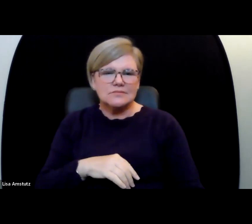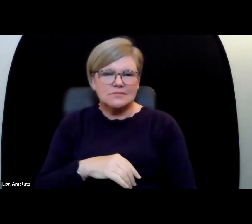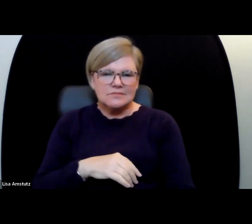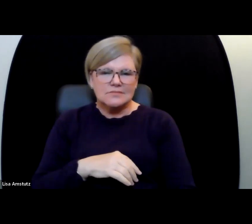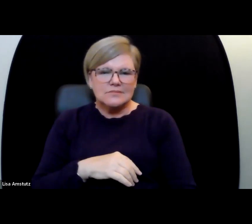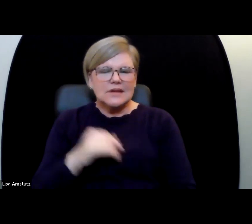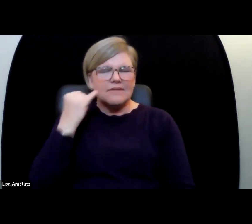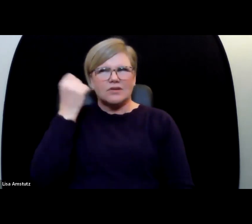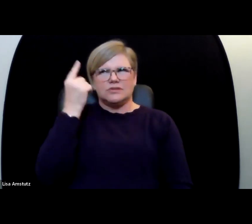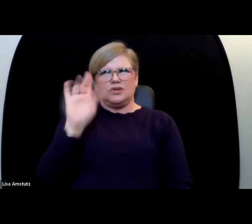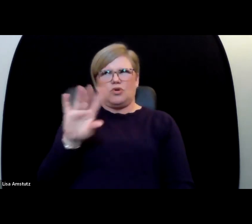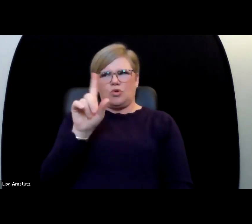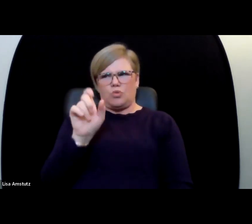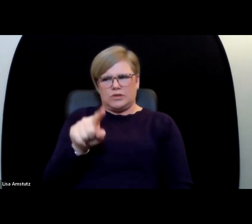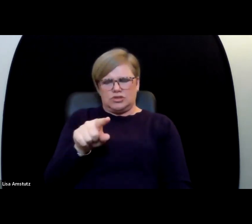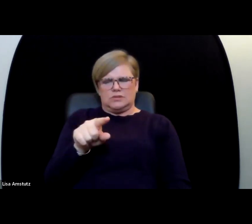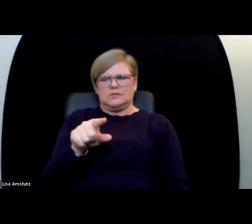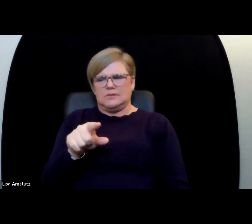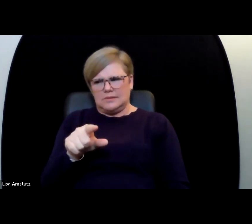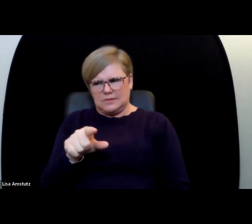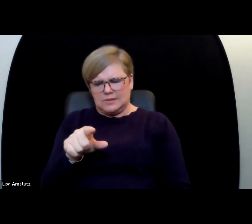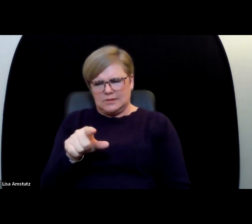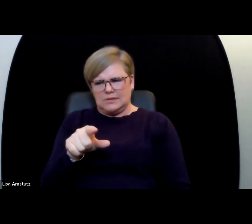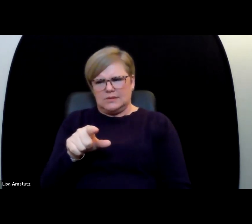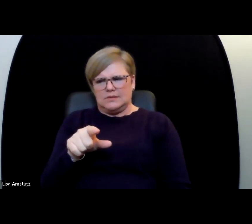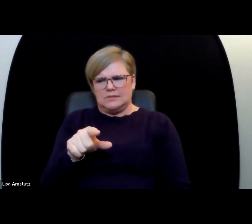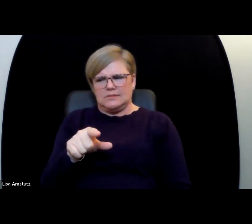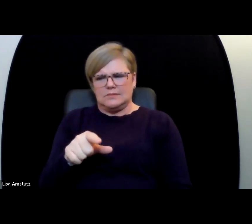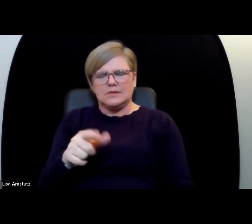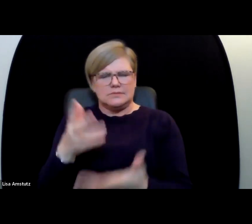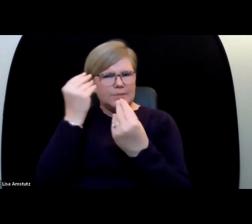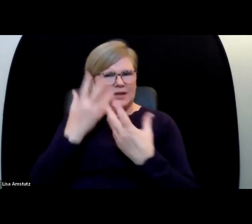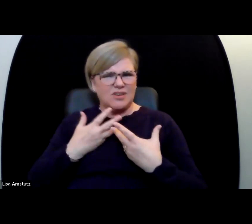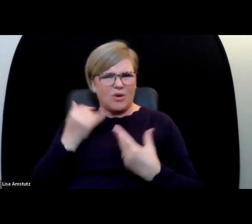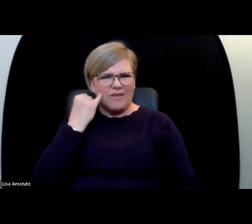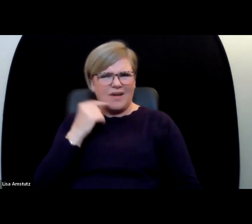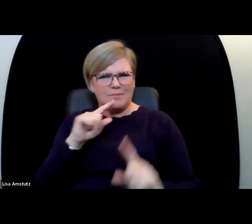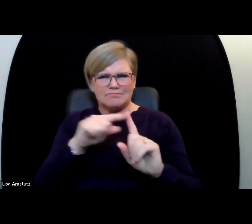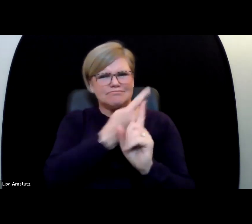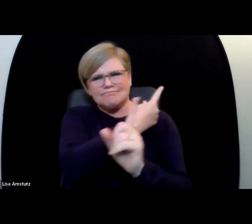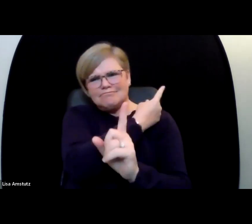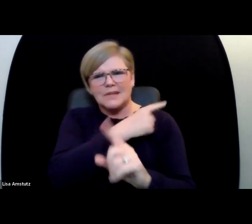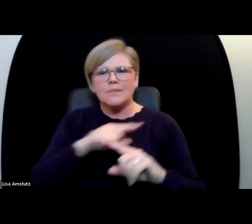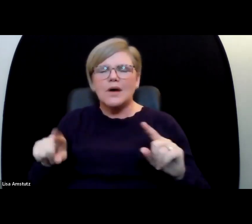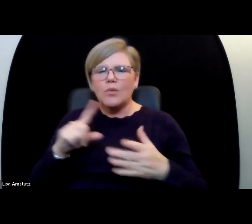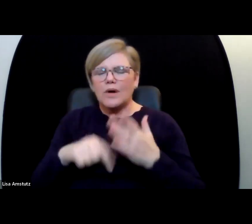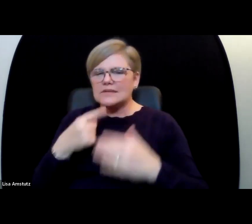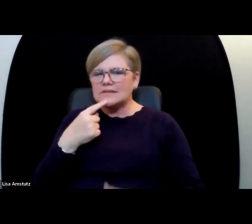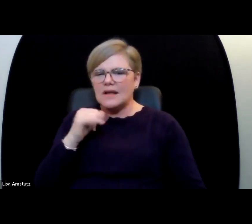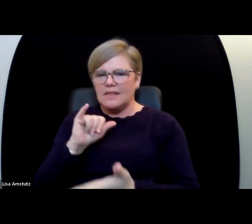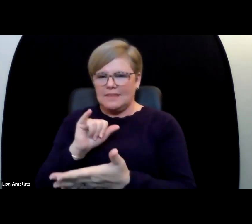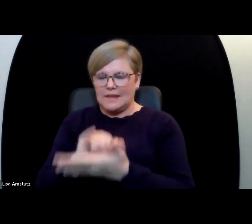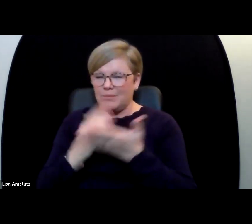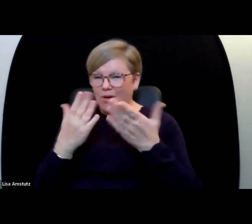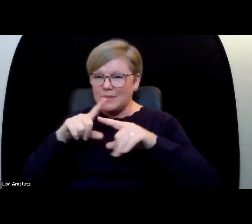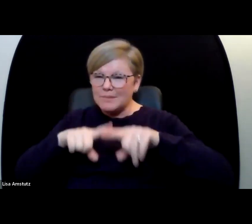If I understand that question correctly, and if I'm not answering, feel free to chime in and let me know that. What I would say is it probably